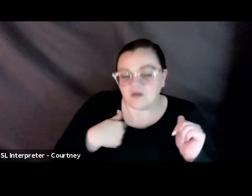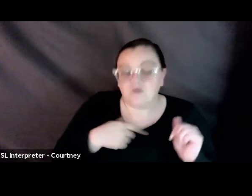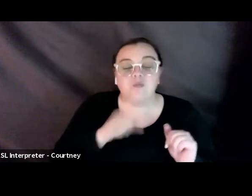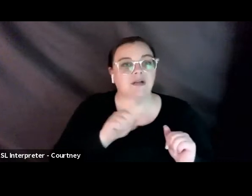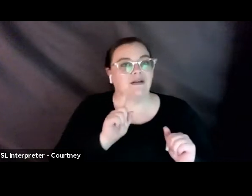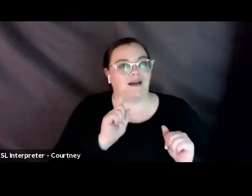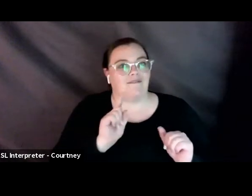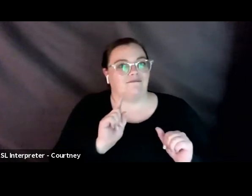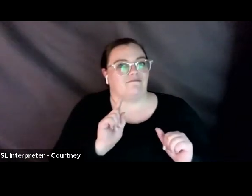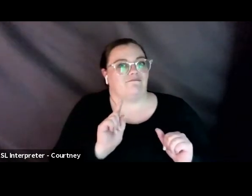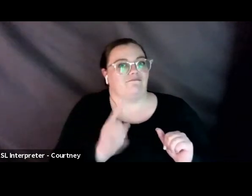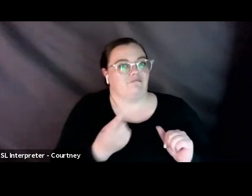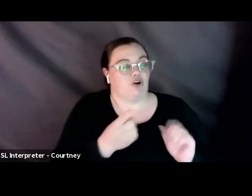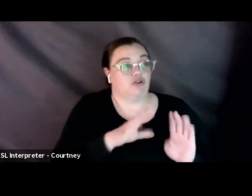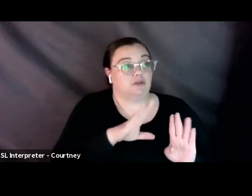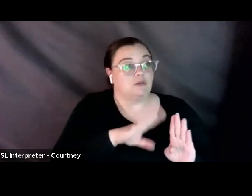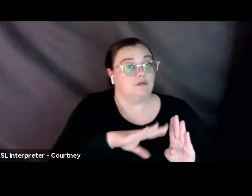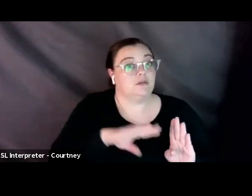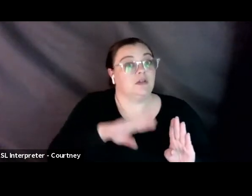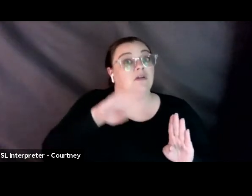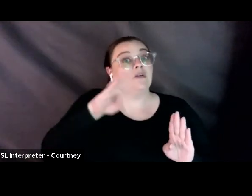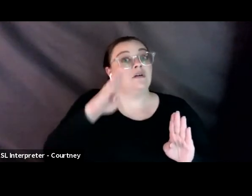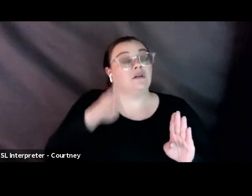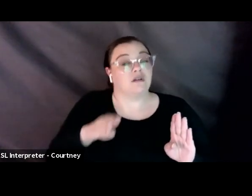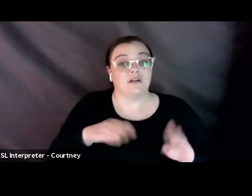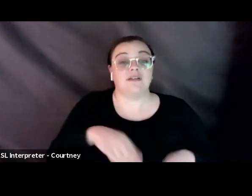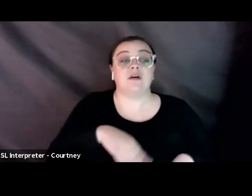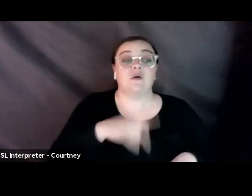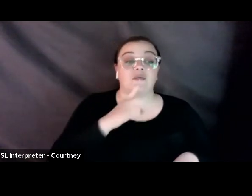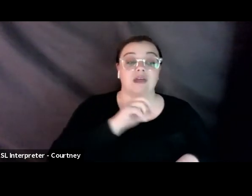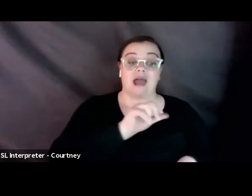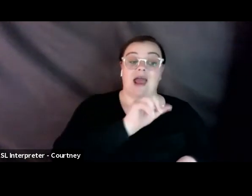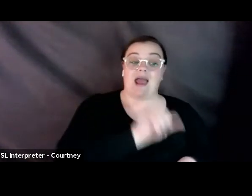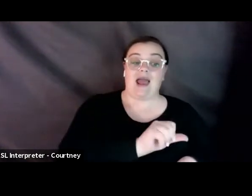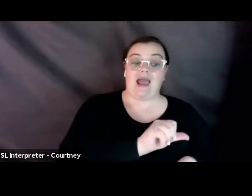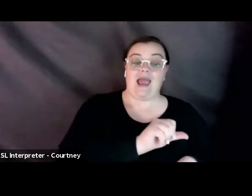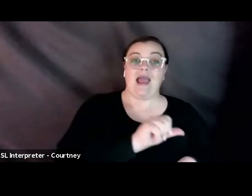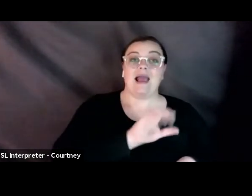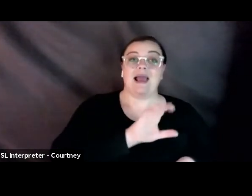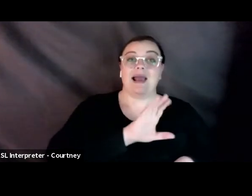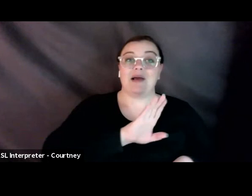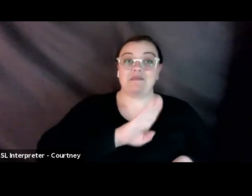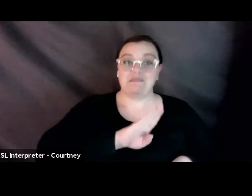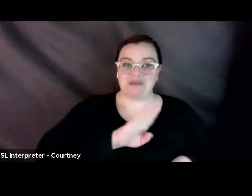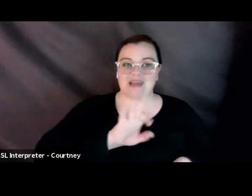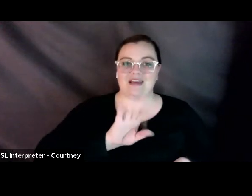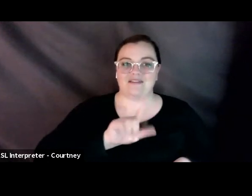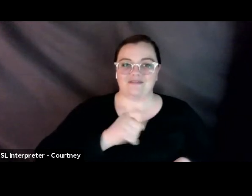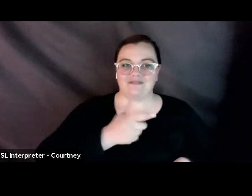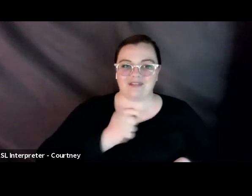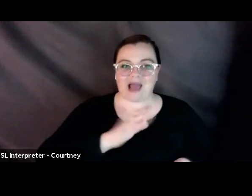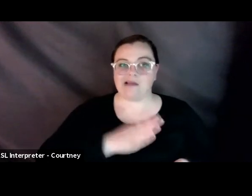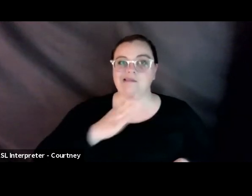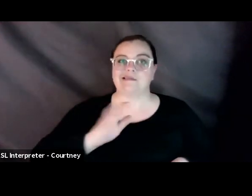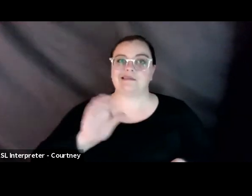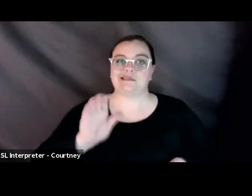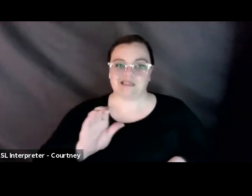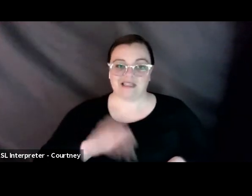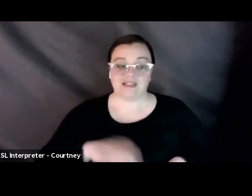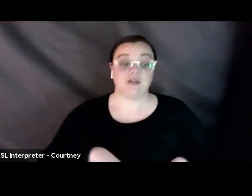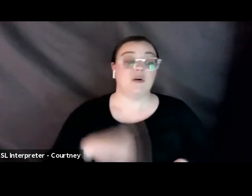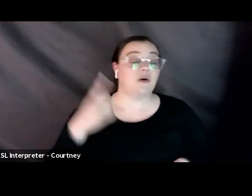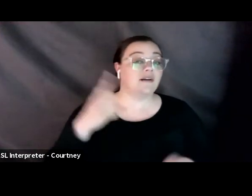right? Is at the A, B flat, B above middle C. So there's C, D, E, F,